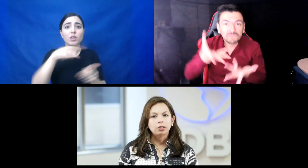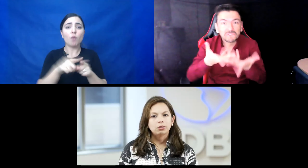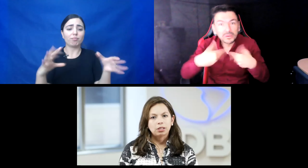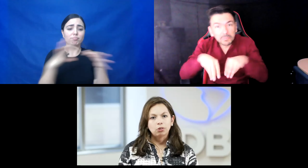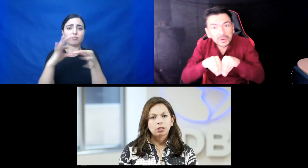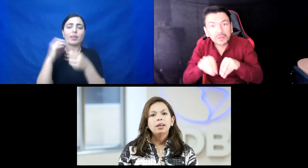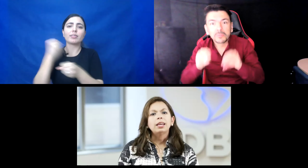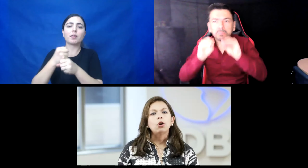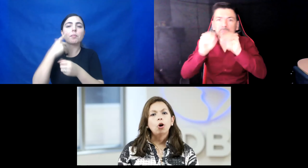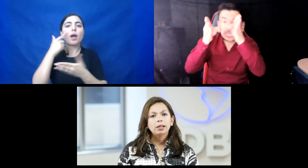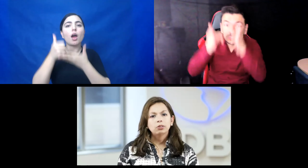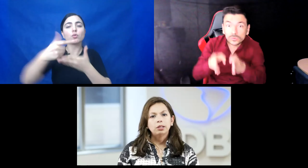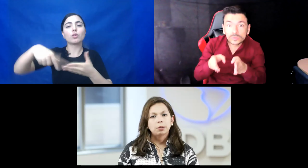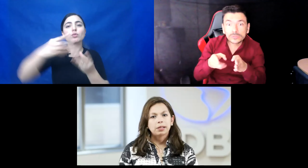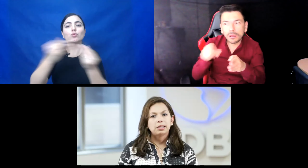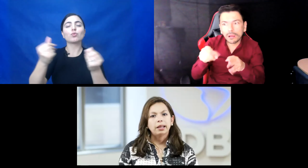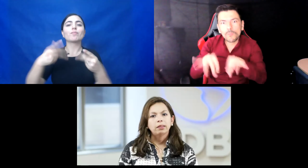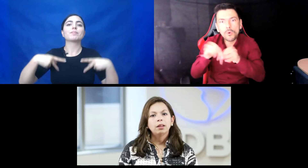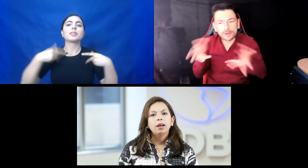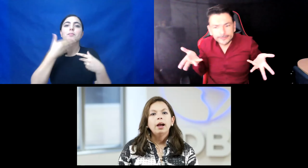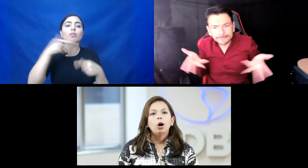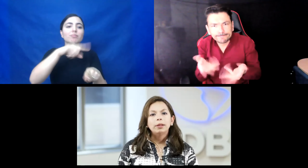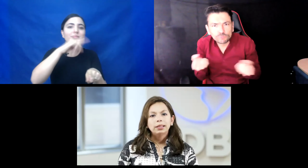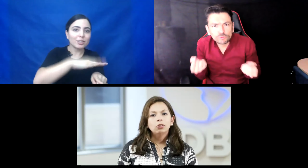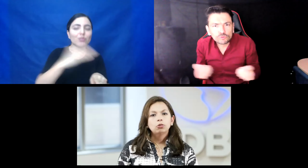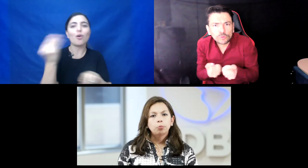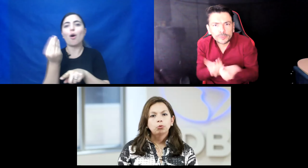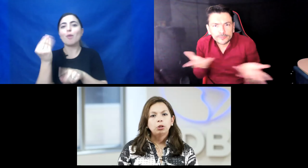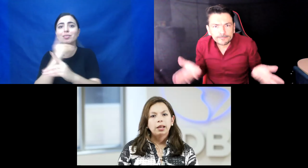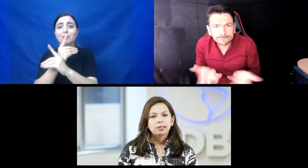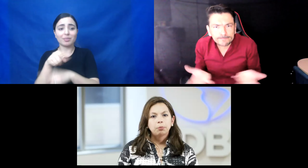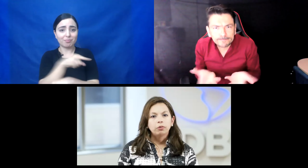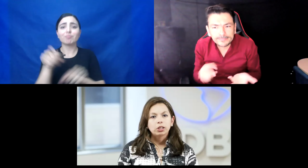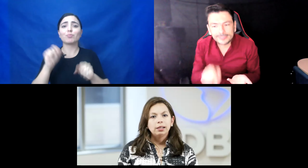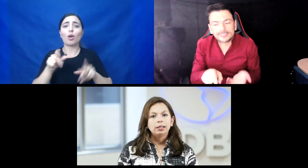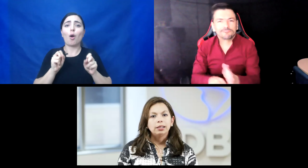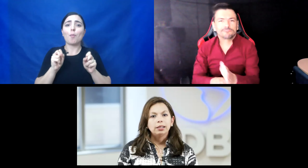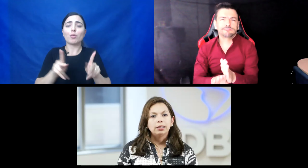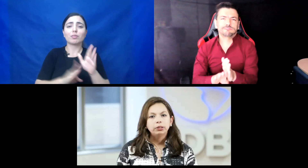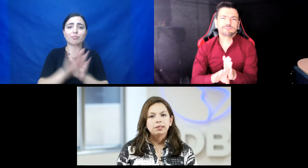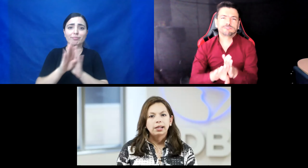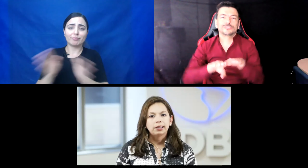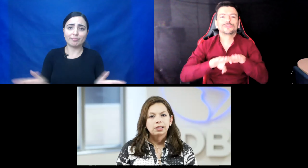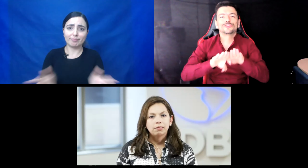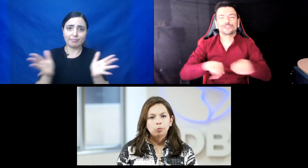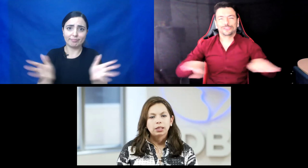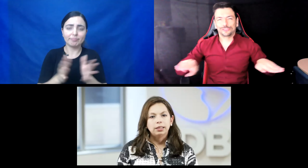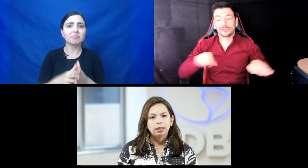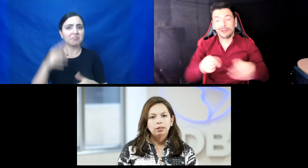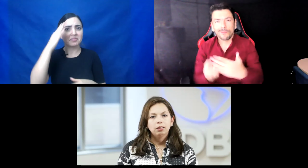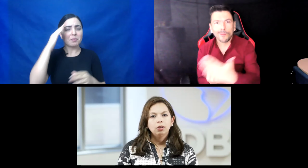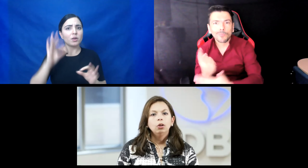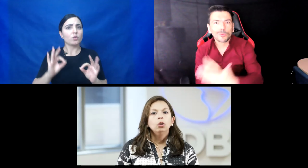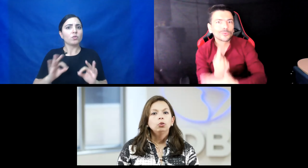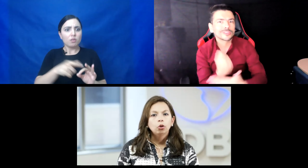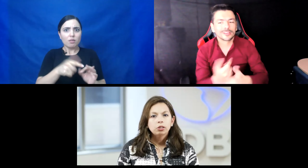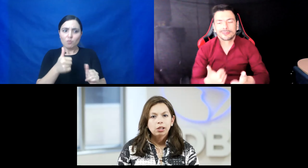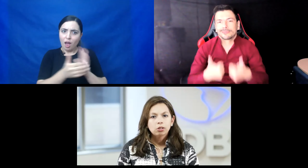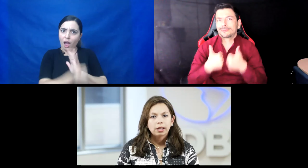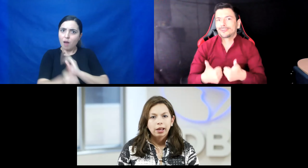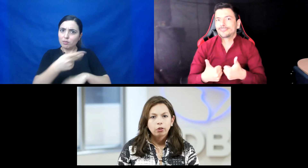the intervention by parents, communities, teachers, and students to be able to address the issues of disabled persons. We need to capitalize